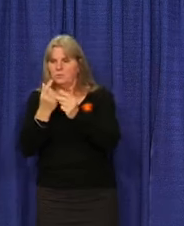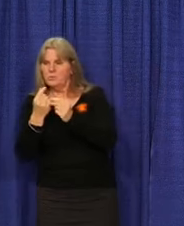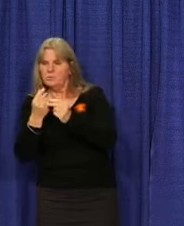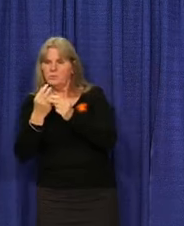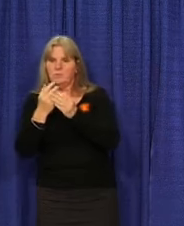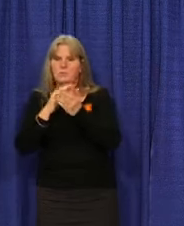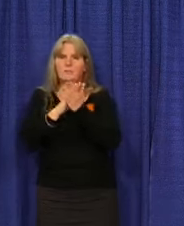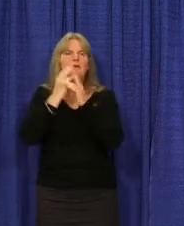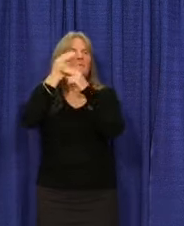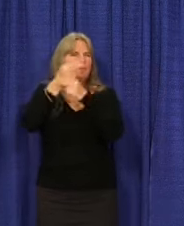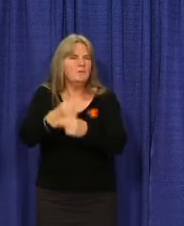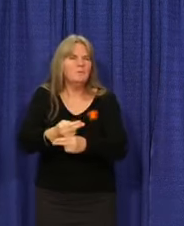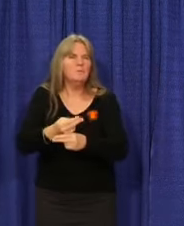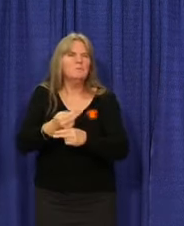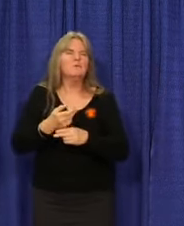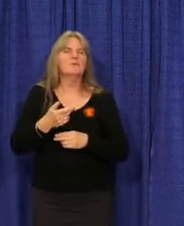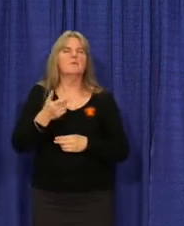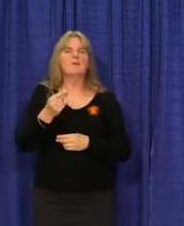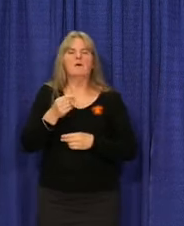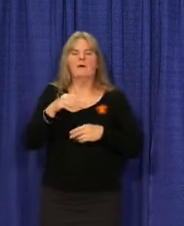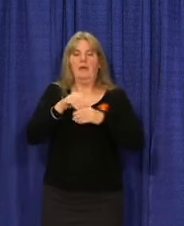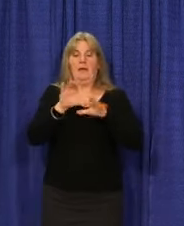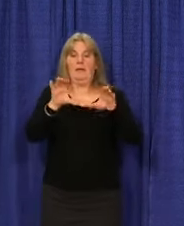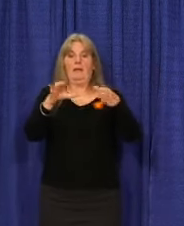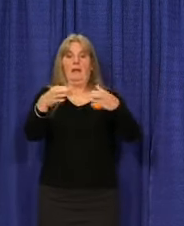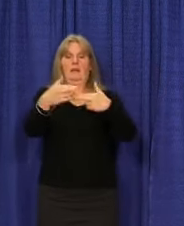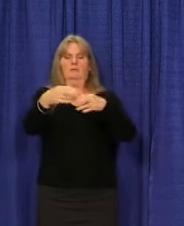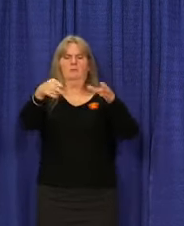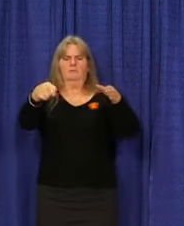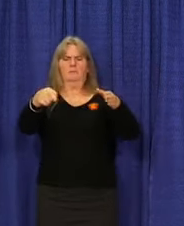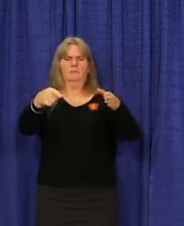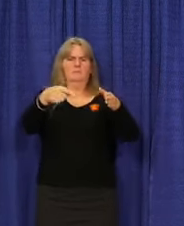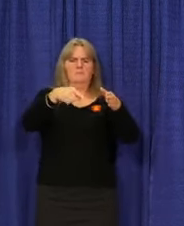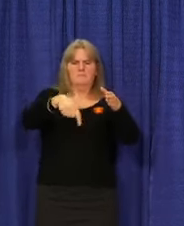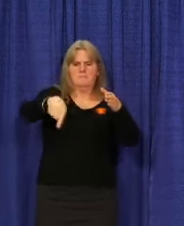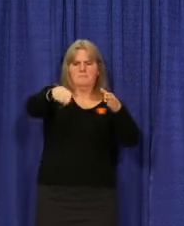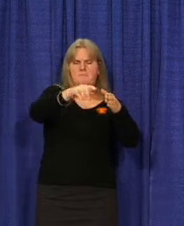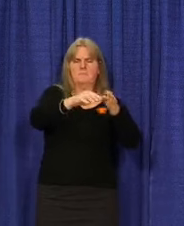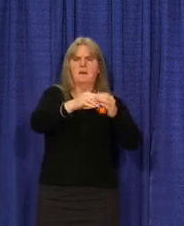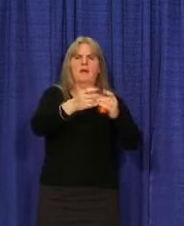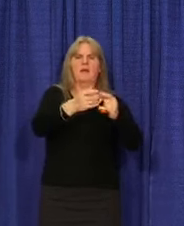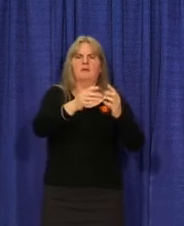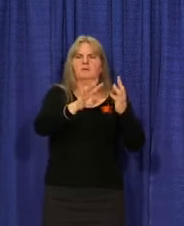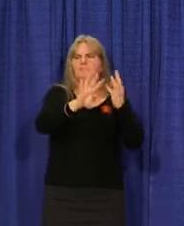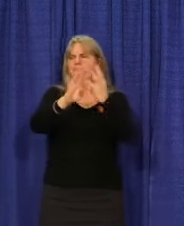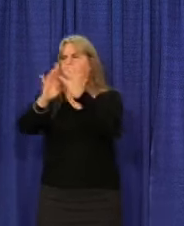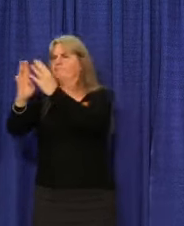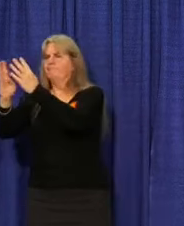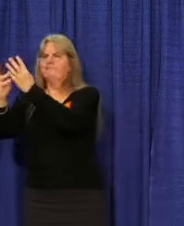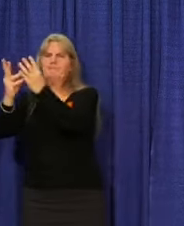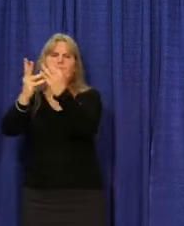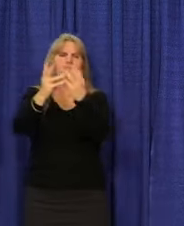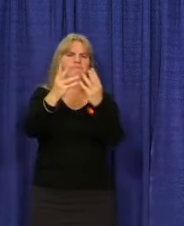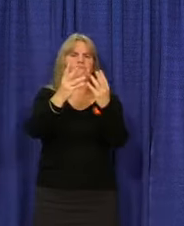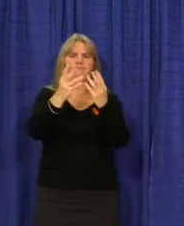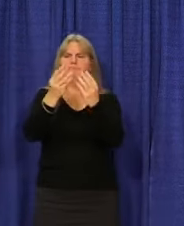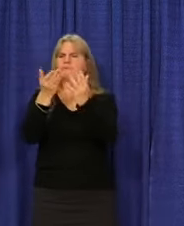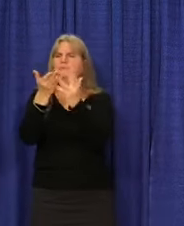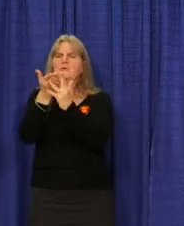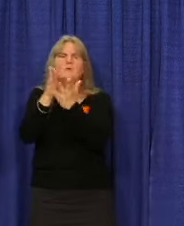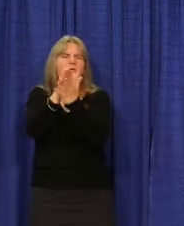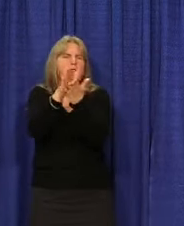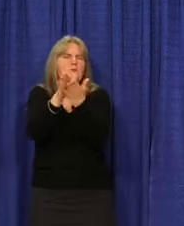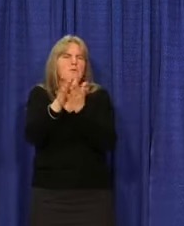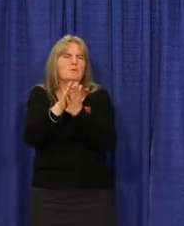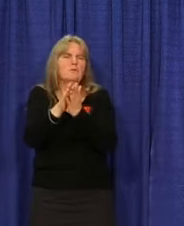does the classroom spacing work? How do the flow of children work? So this is really based on just things that I've